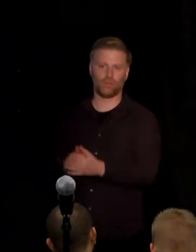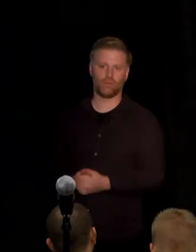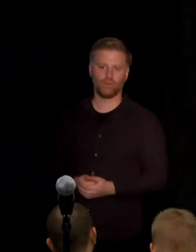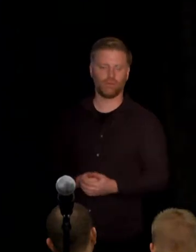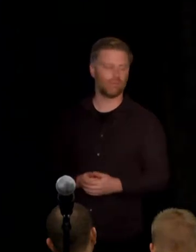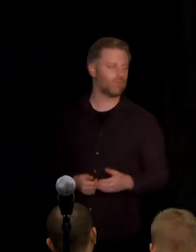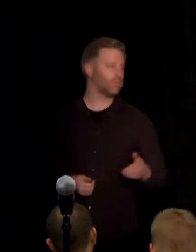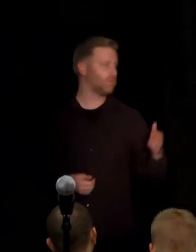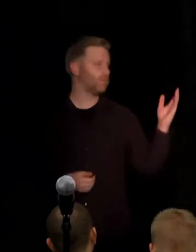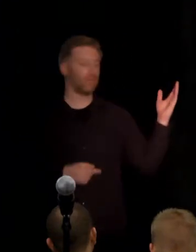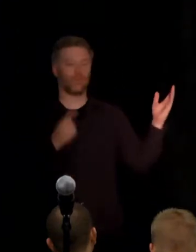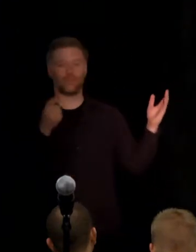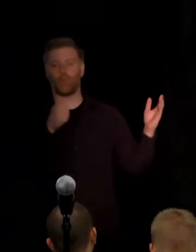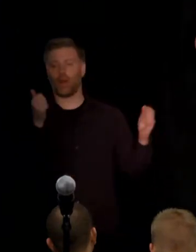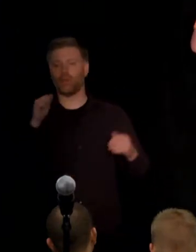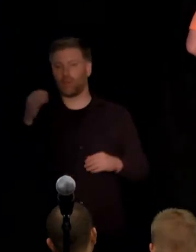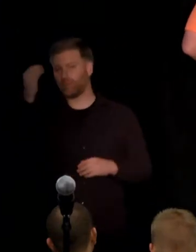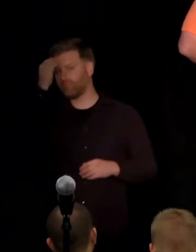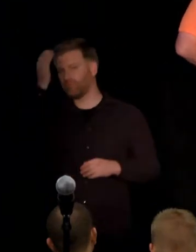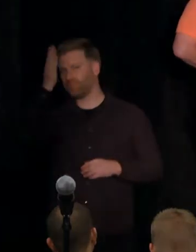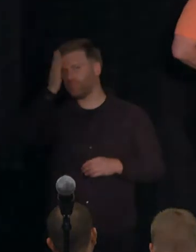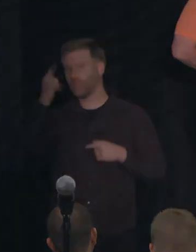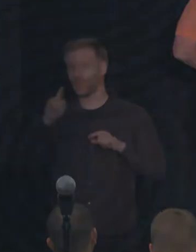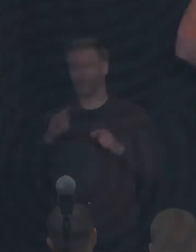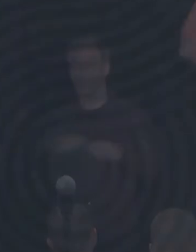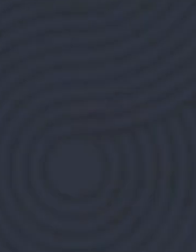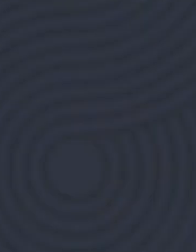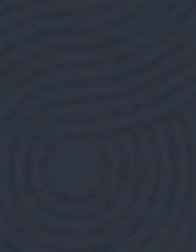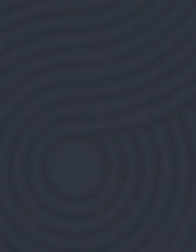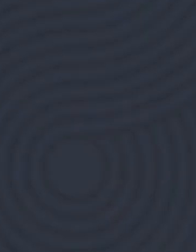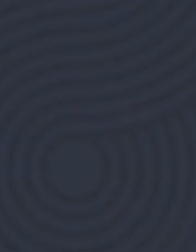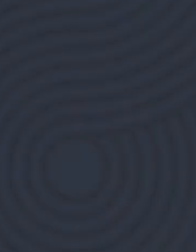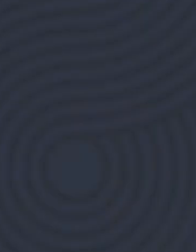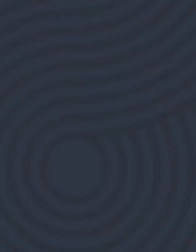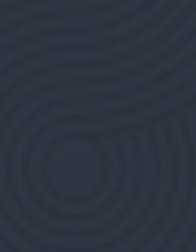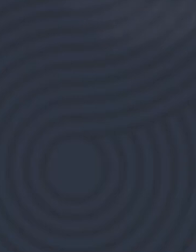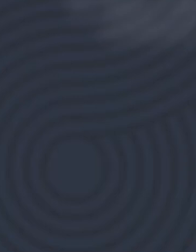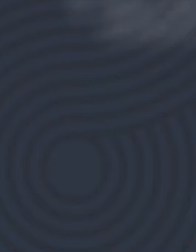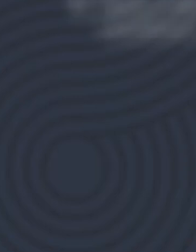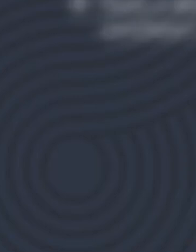So something else to think about during deployment is new enrollment of students.